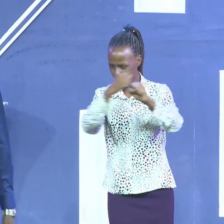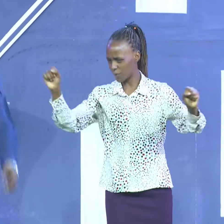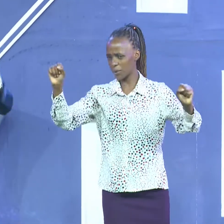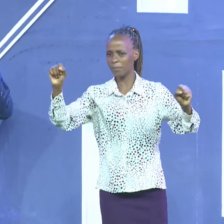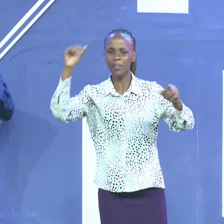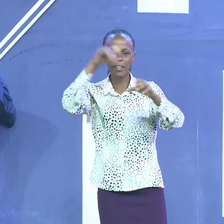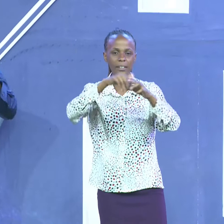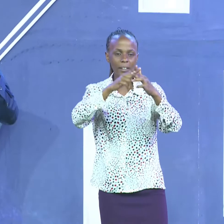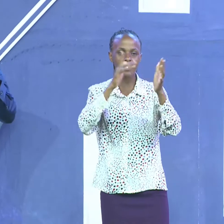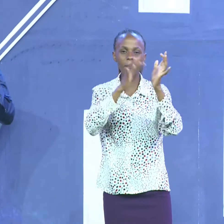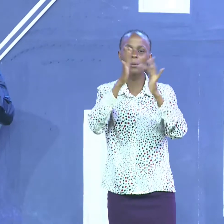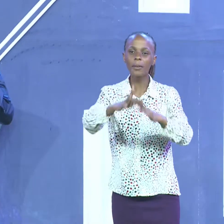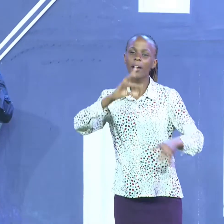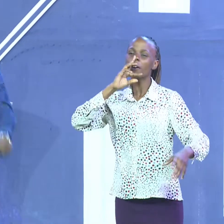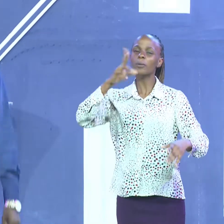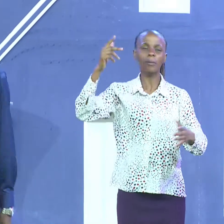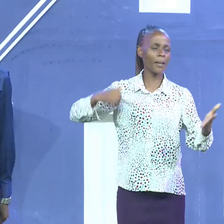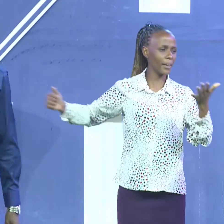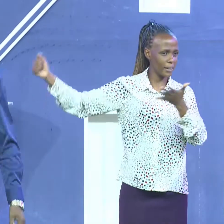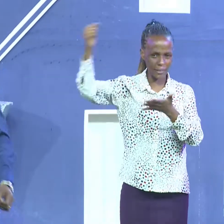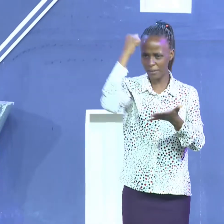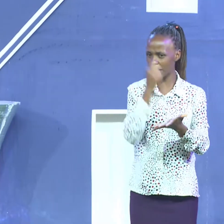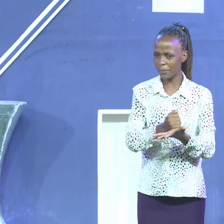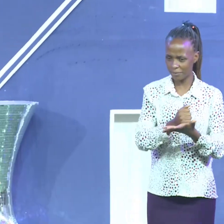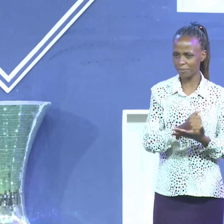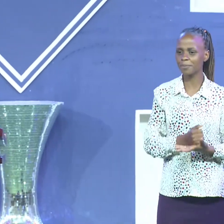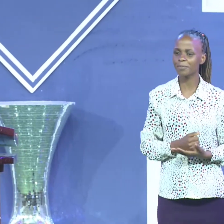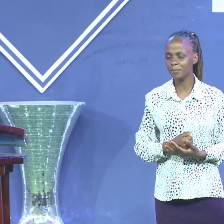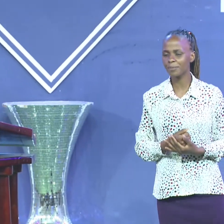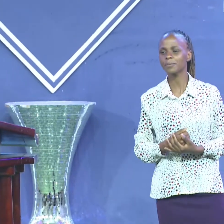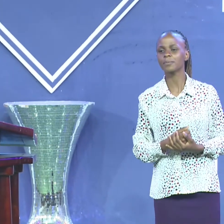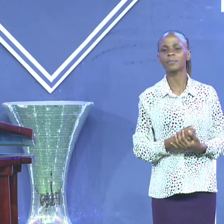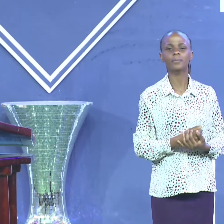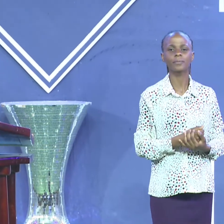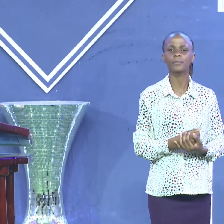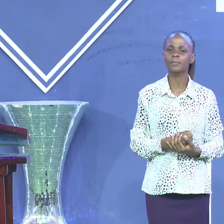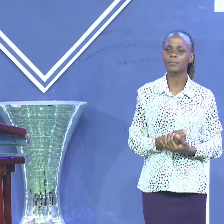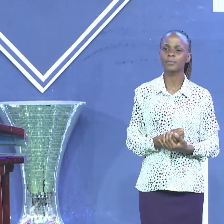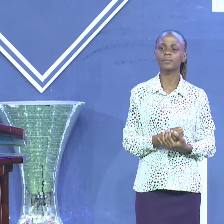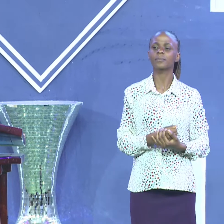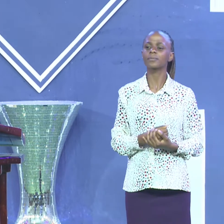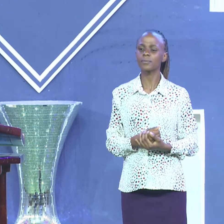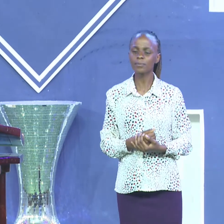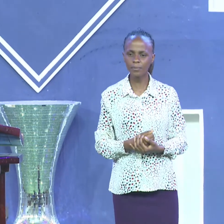to be broken down. Once say, yes.